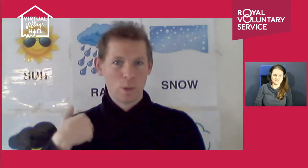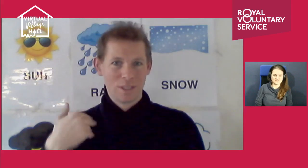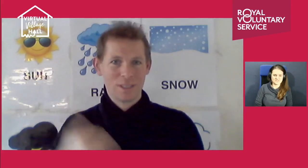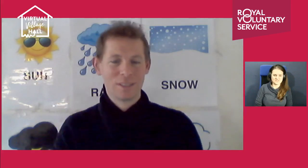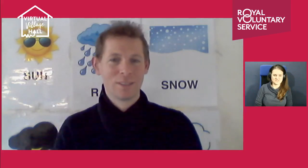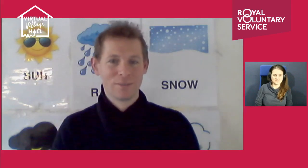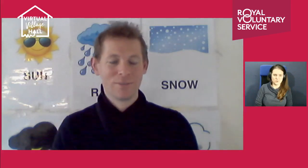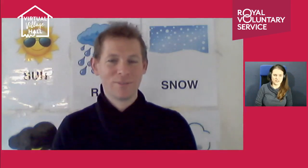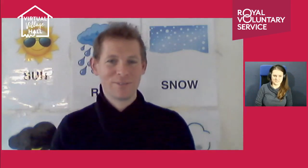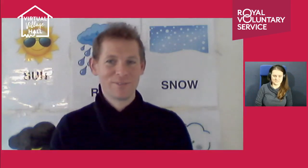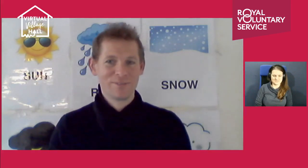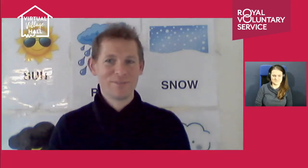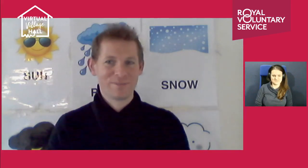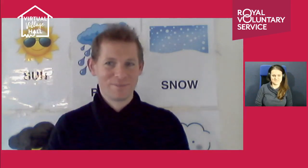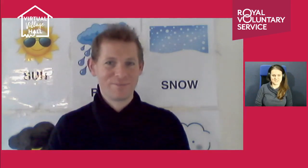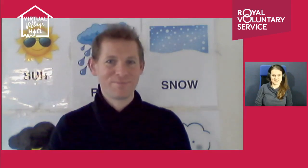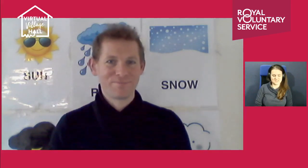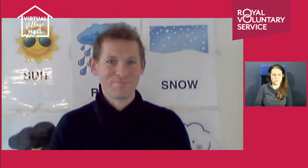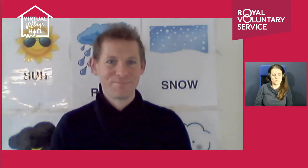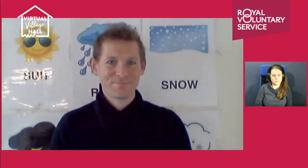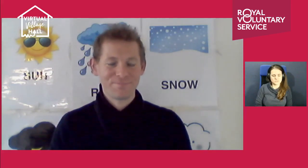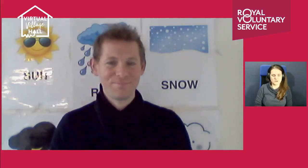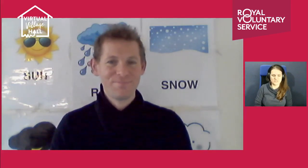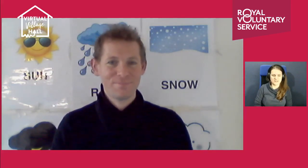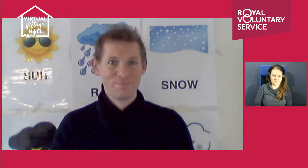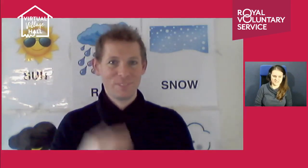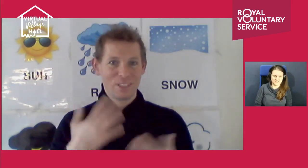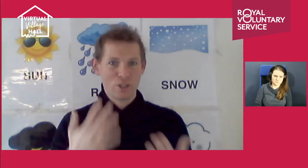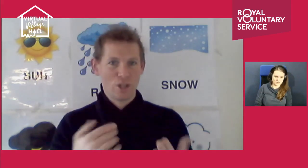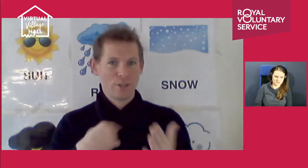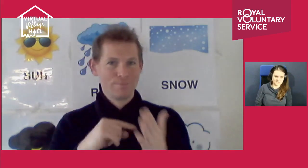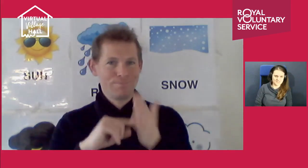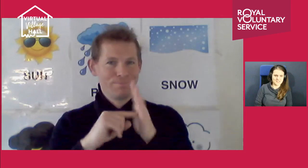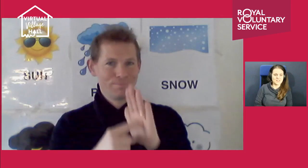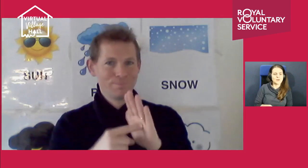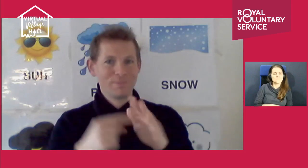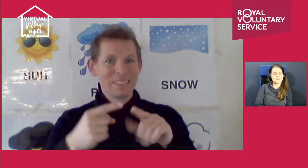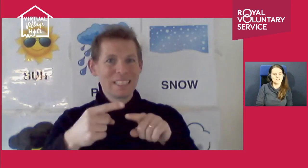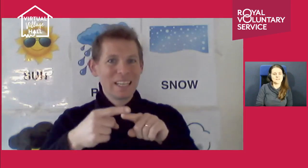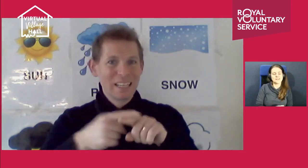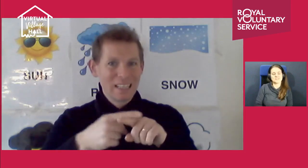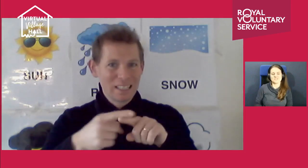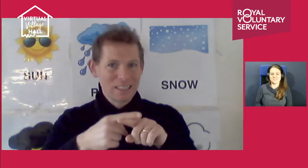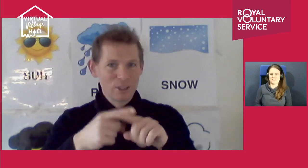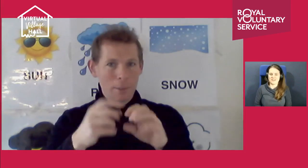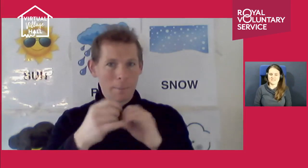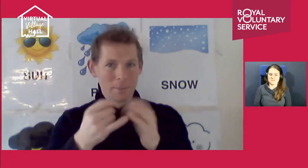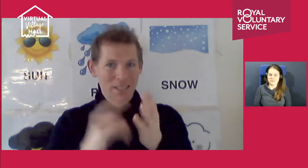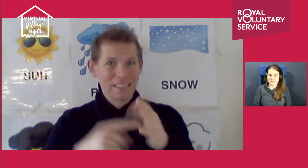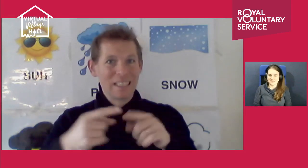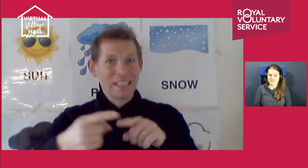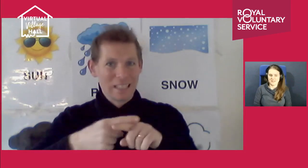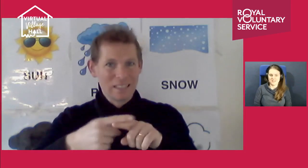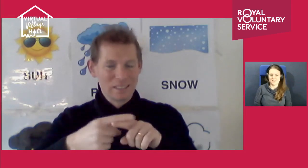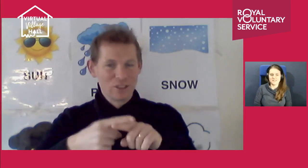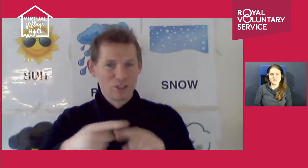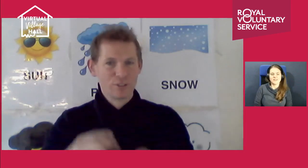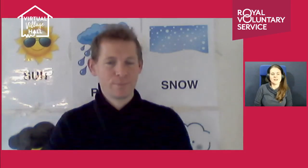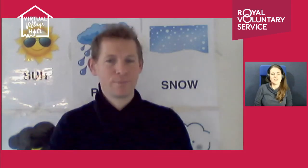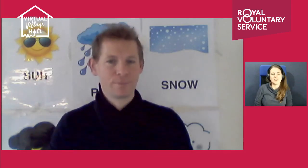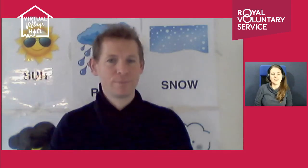yesterday morning? Okay, so what was the weather like yesterday morning? But let's translate that into